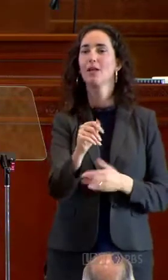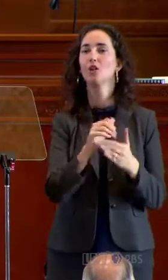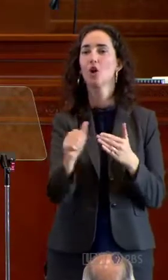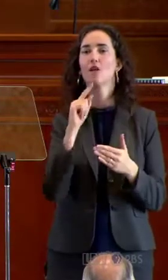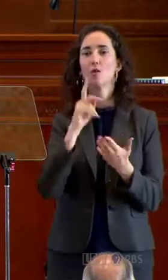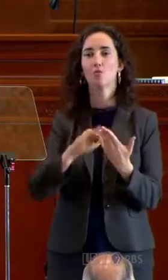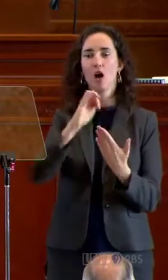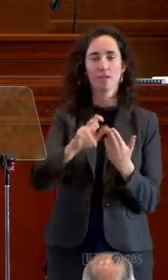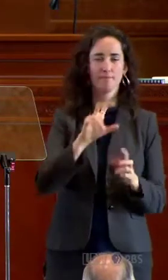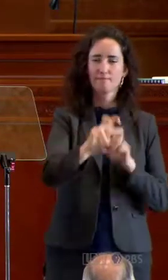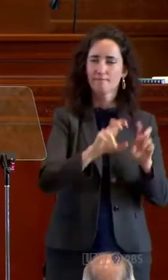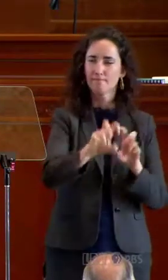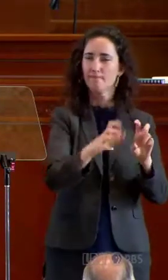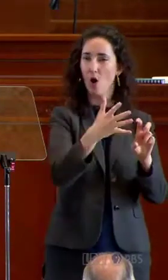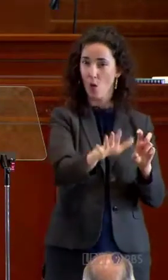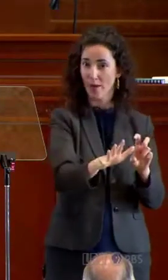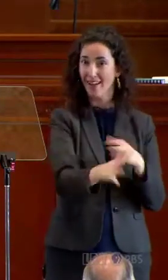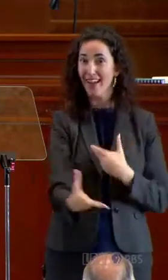projects, including